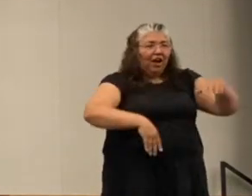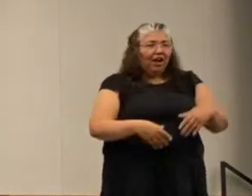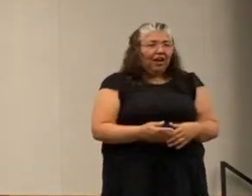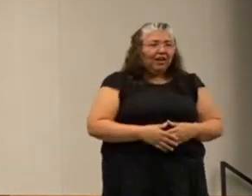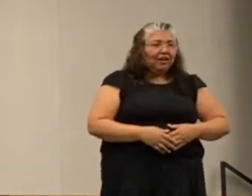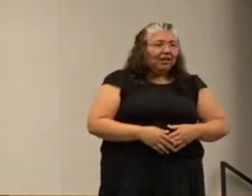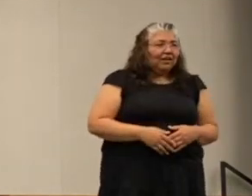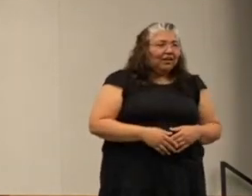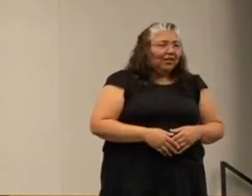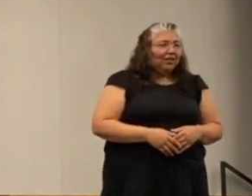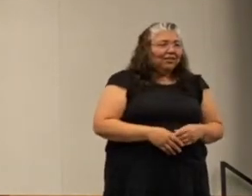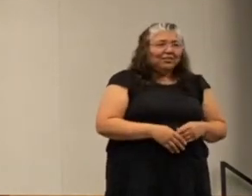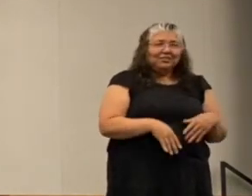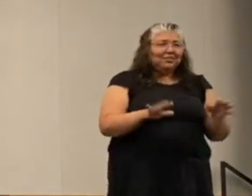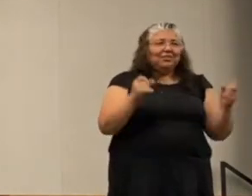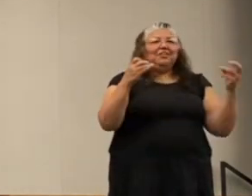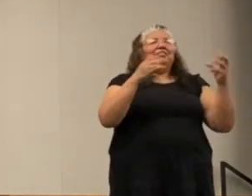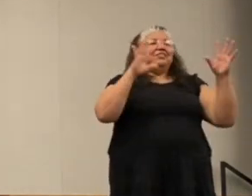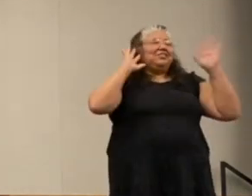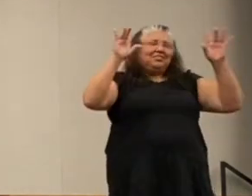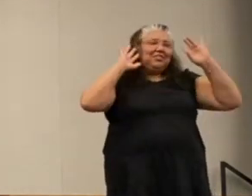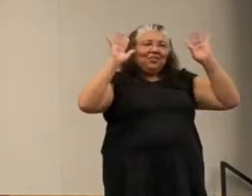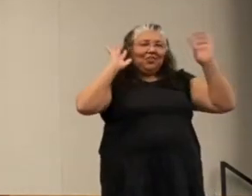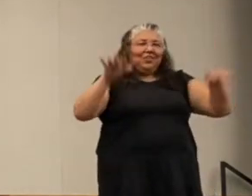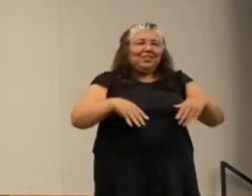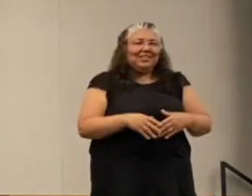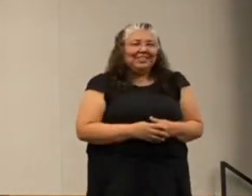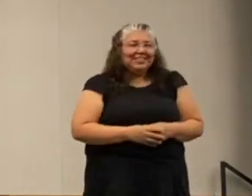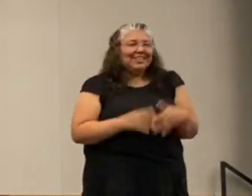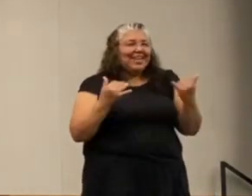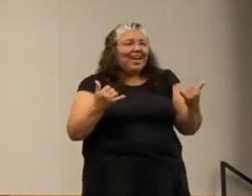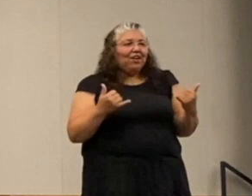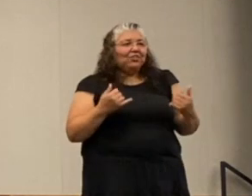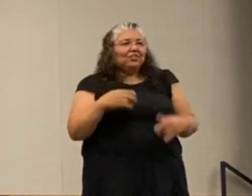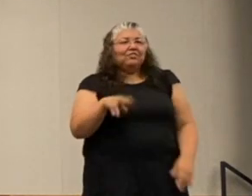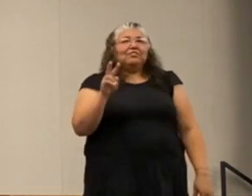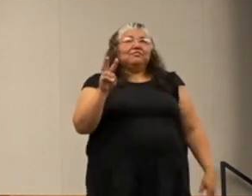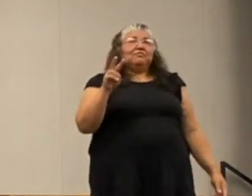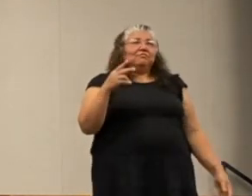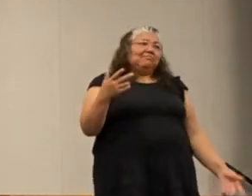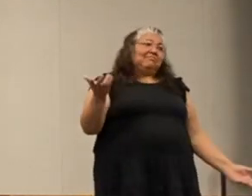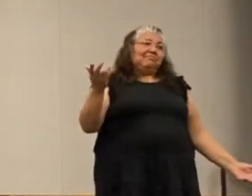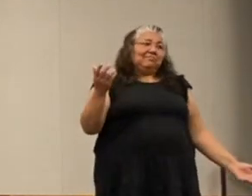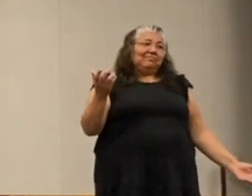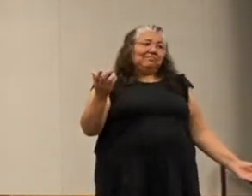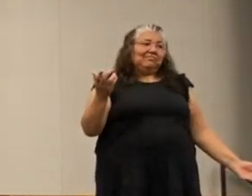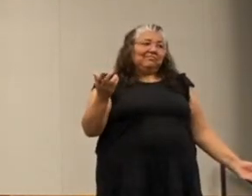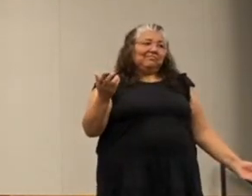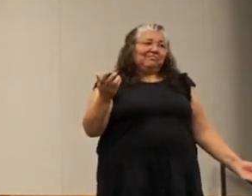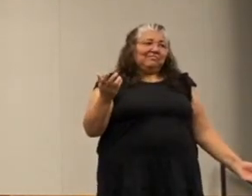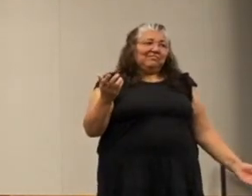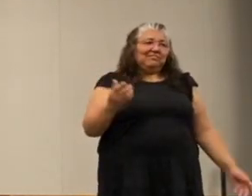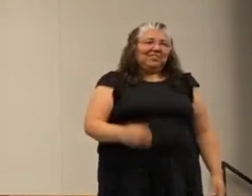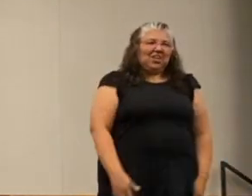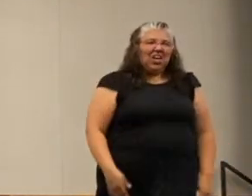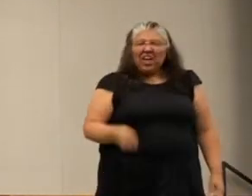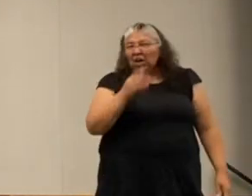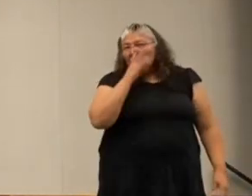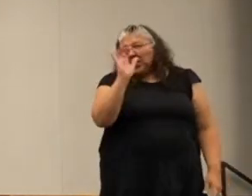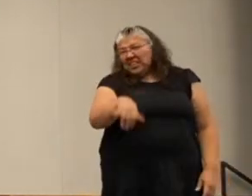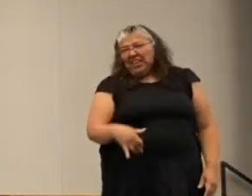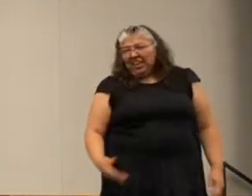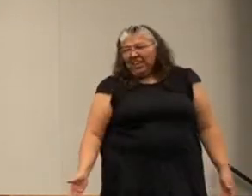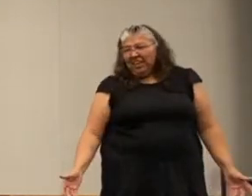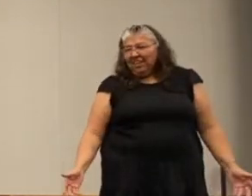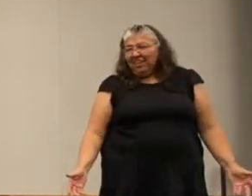look at woohoo! And she'll just look up and be like, who is that, right?